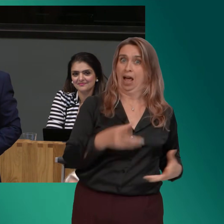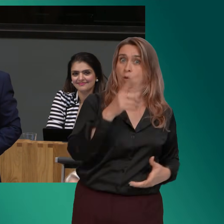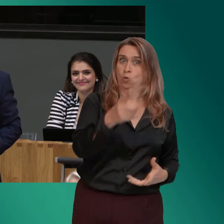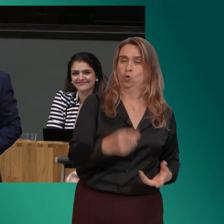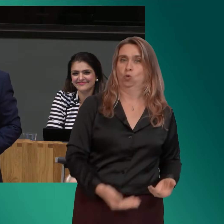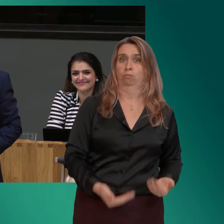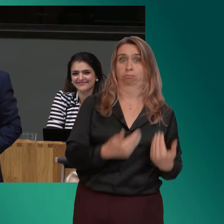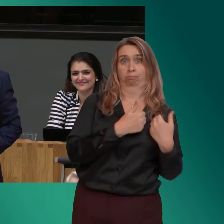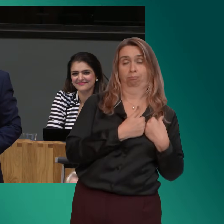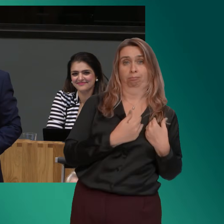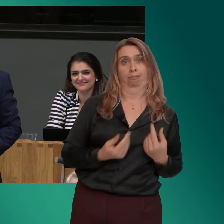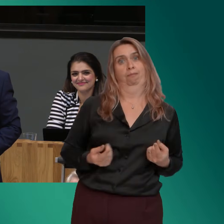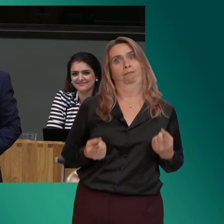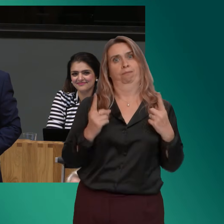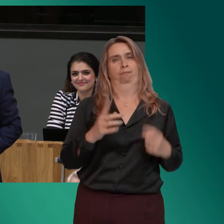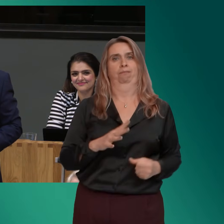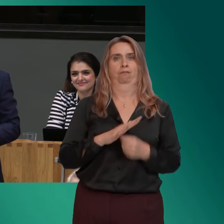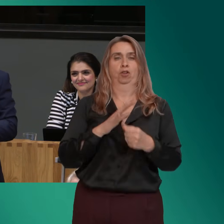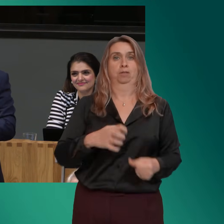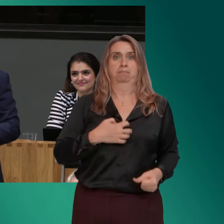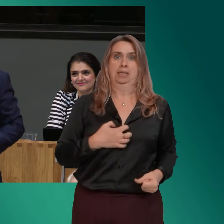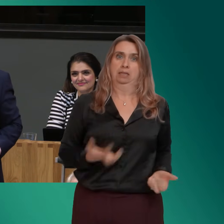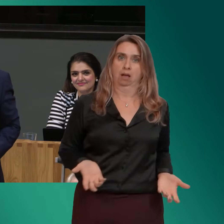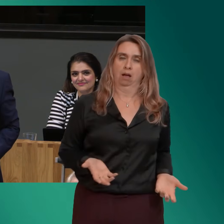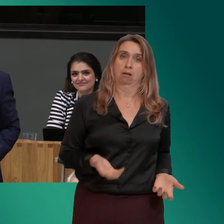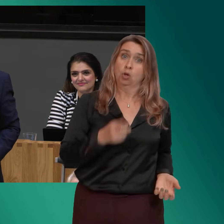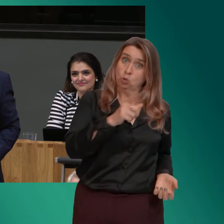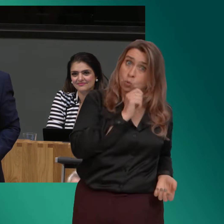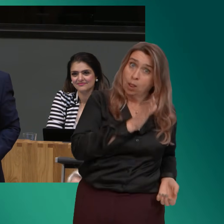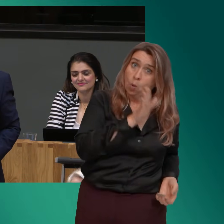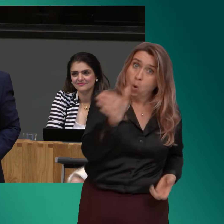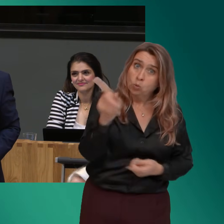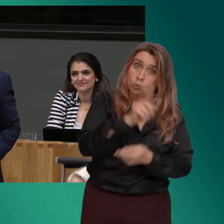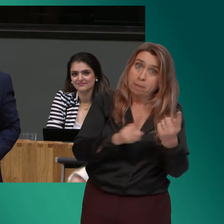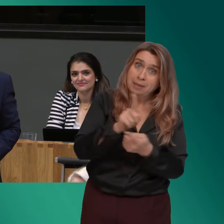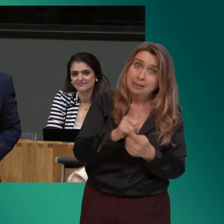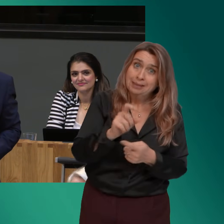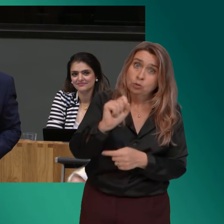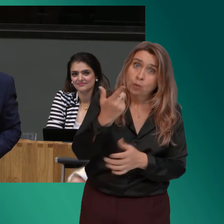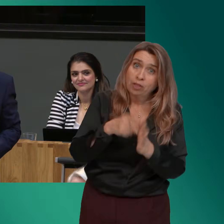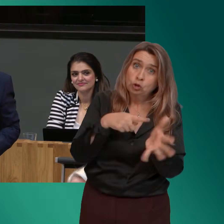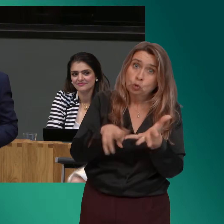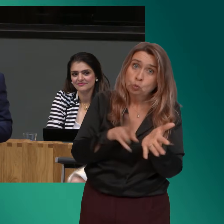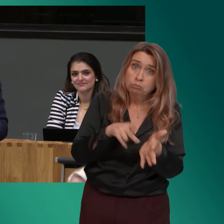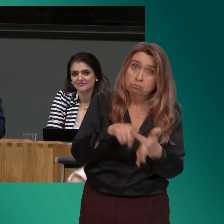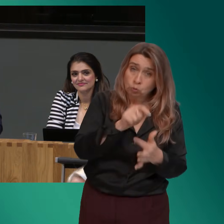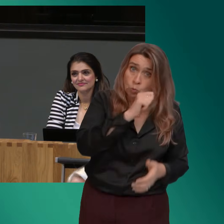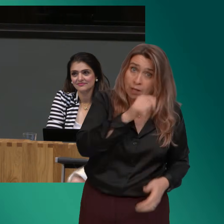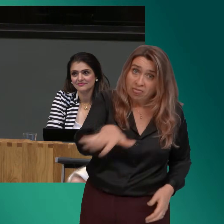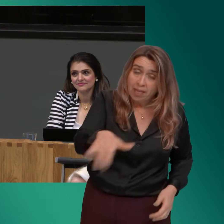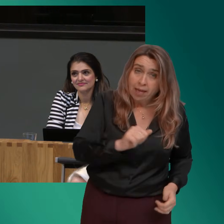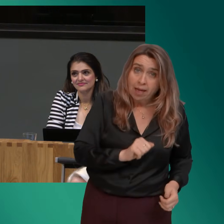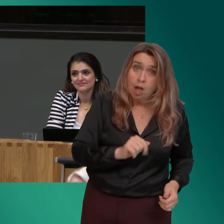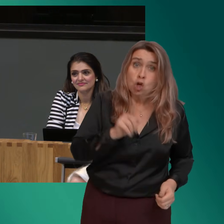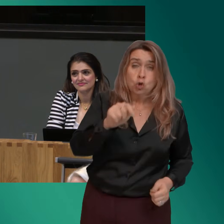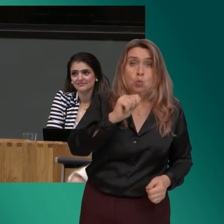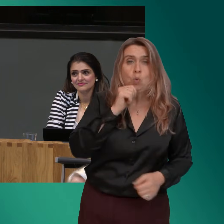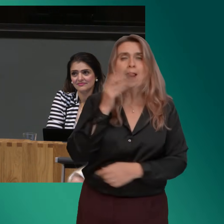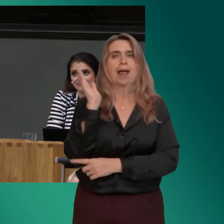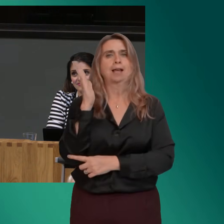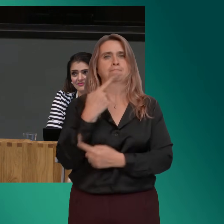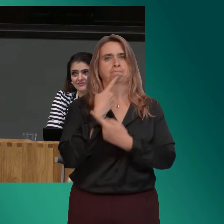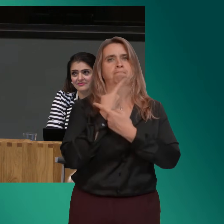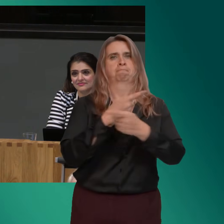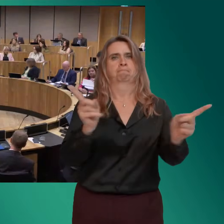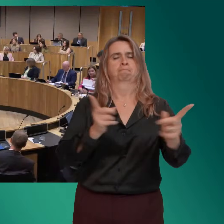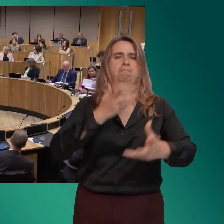desk, can you show some leadership, attend that public meeting on the 12th of June, look residents in the eye and